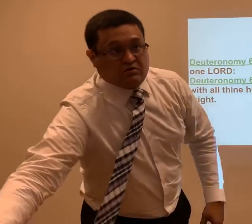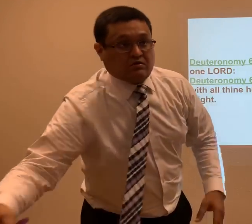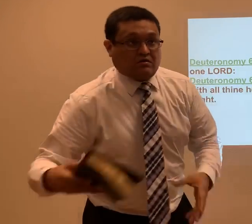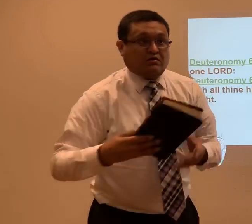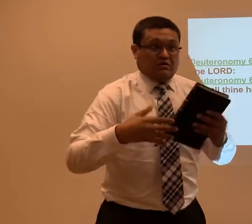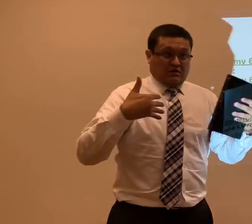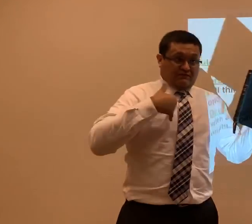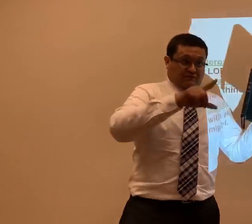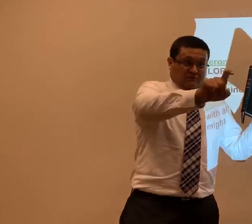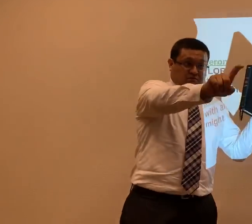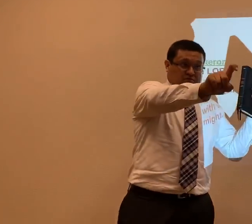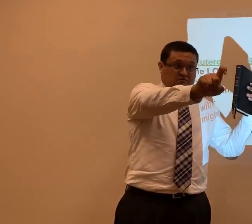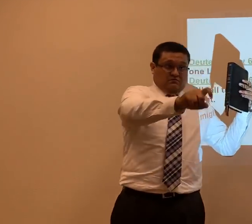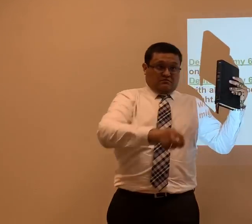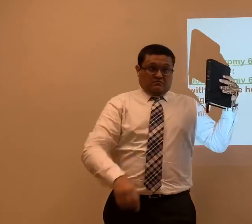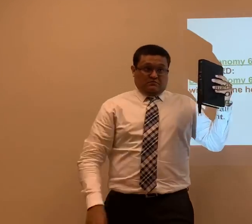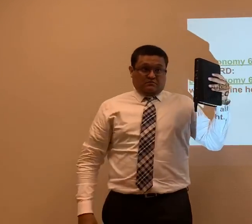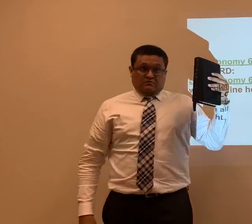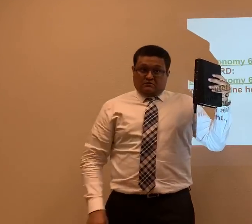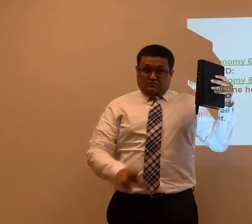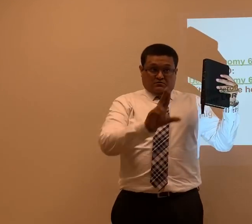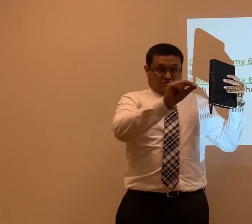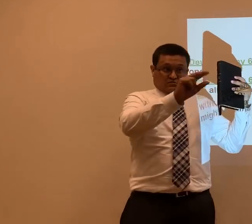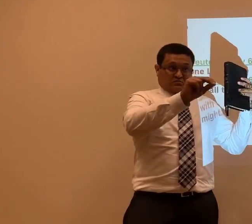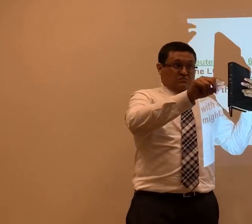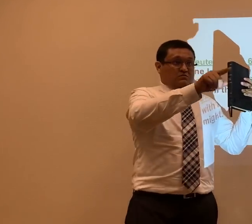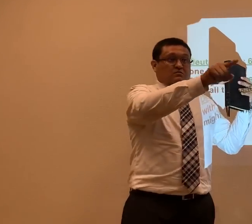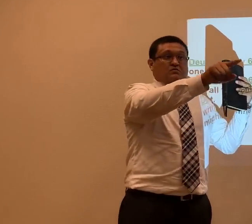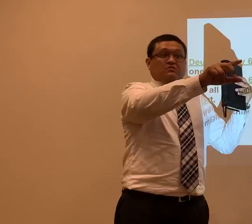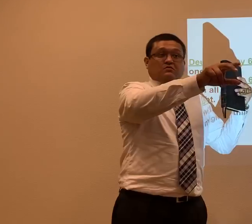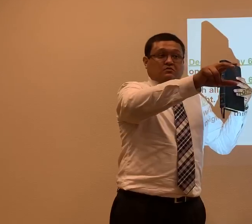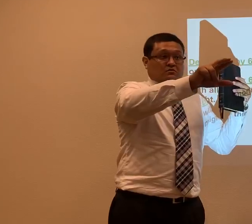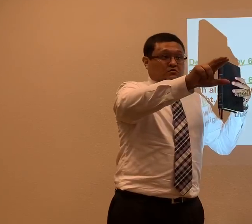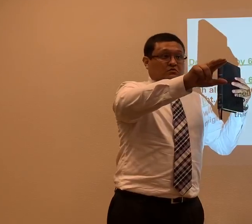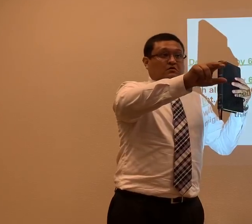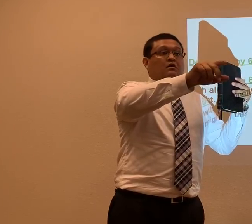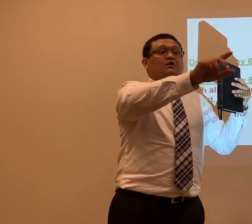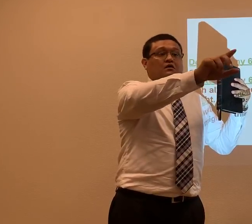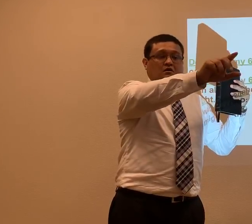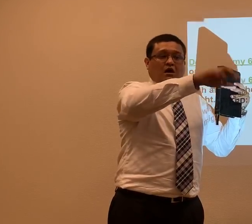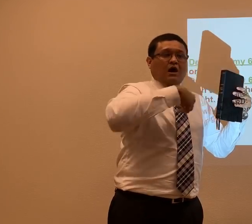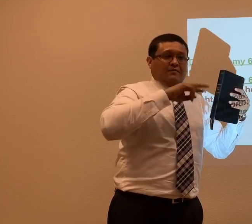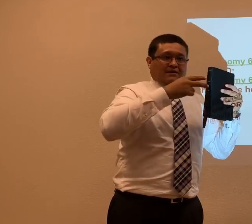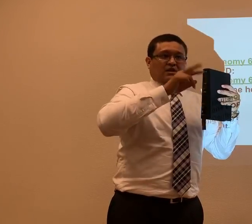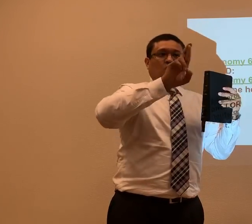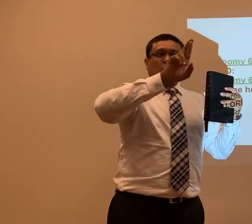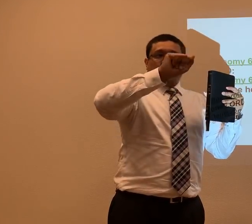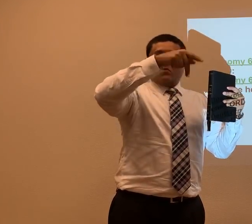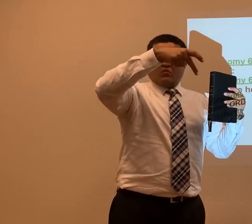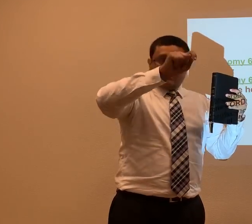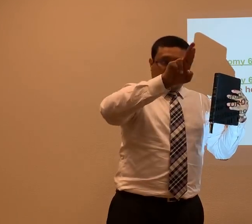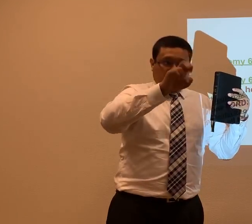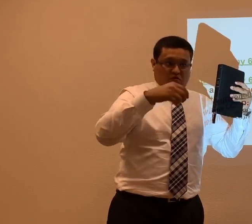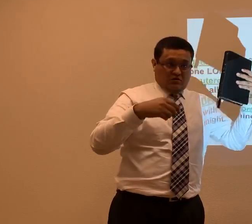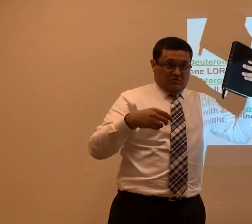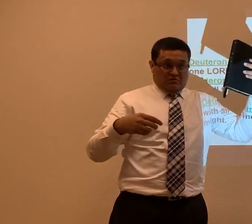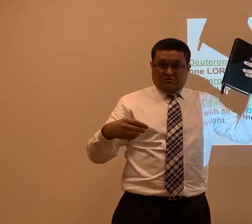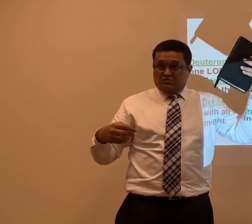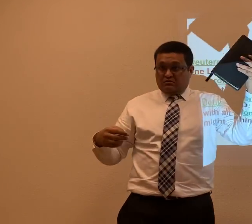it's in the Bible. Does it actually say the word rapture in the Bible? Taken away. It actually says taken away, but does it